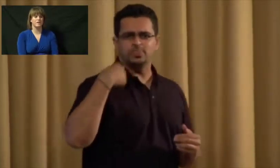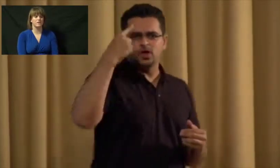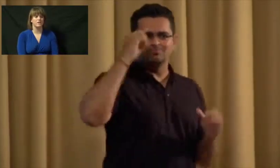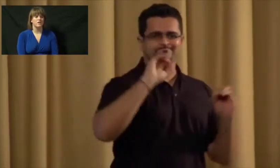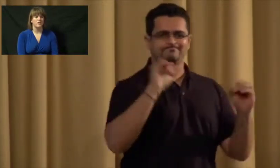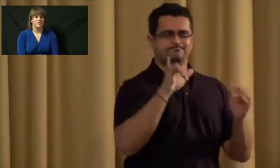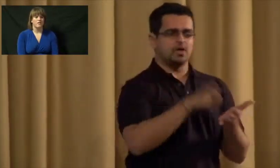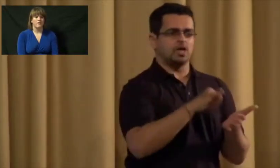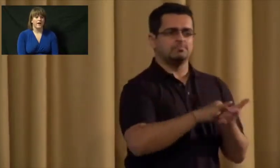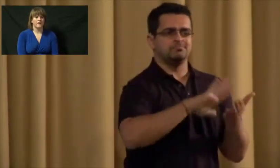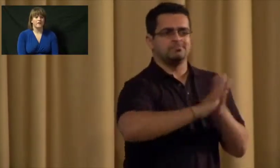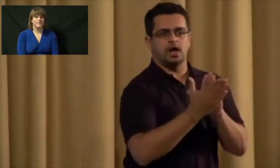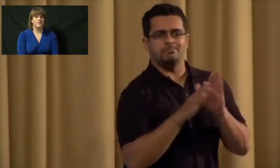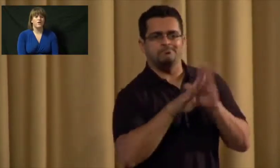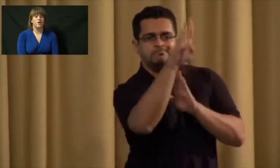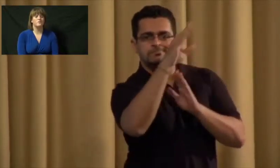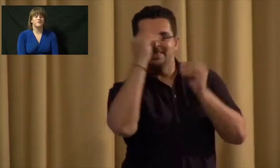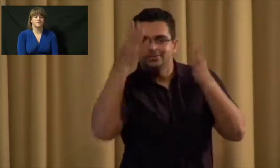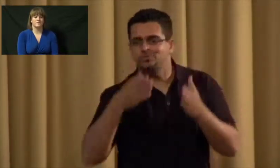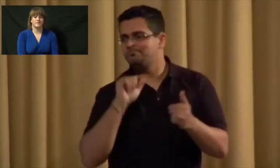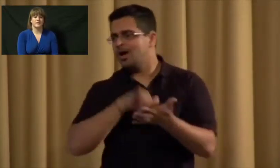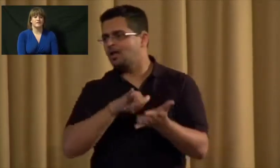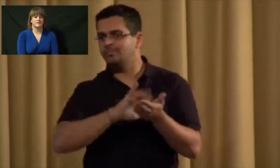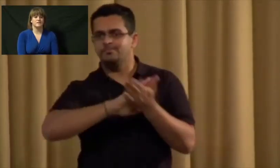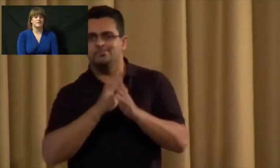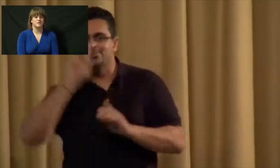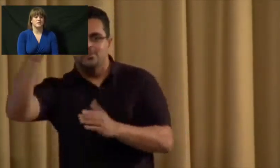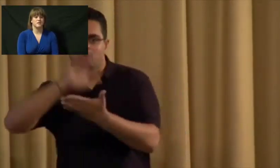you. I could never have hoped for something like this.